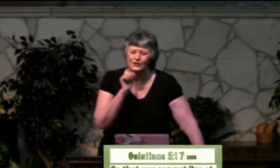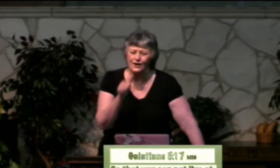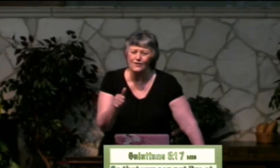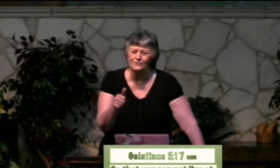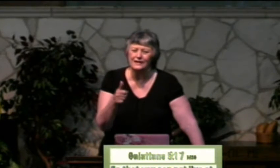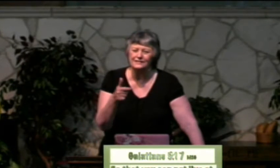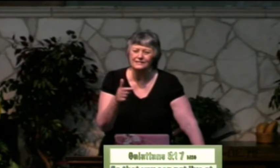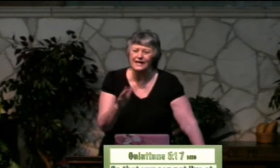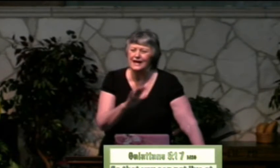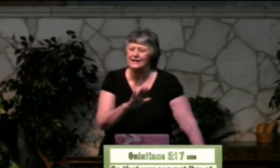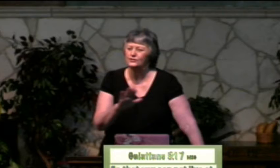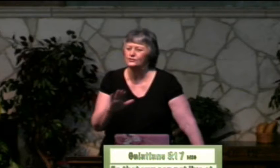Don't let your